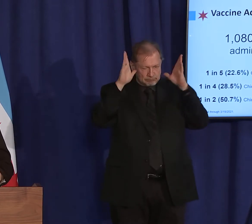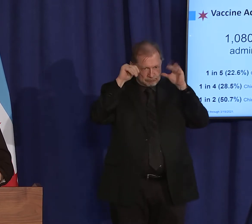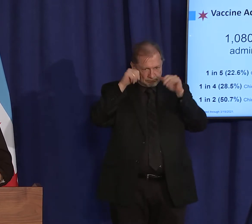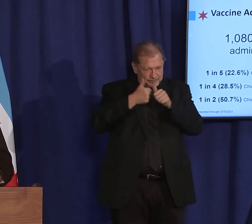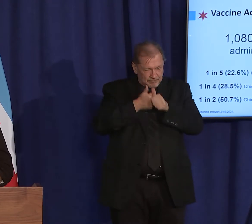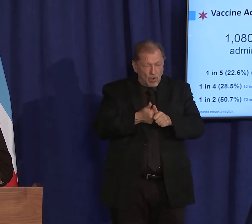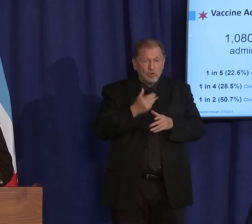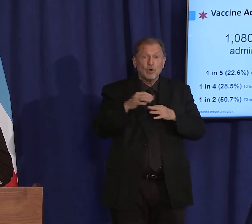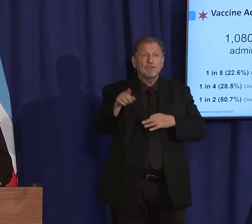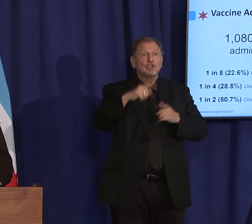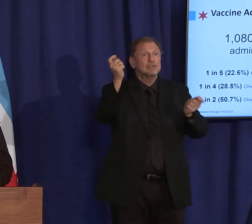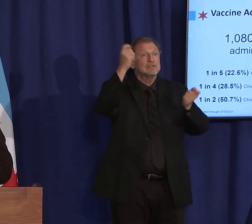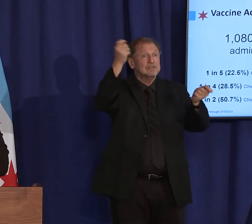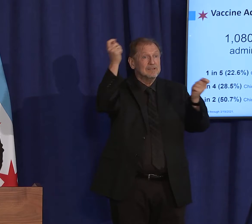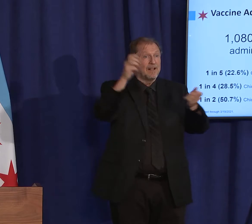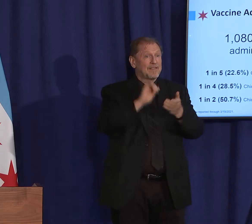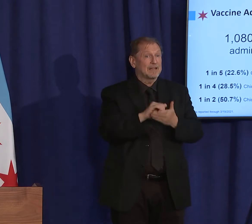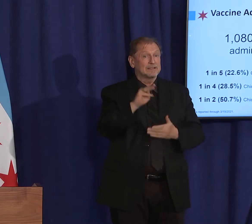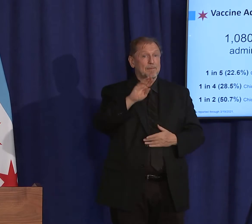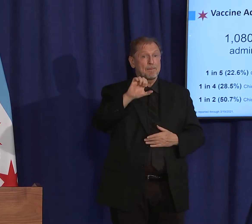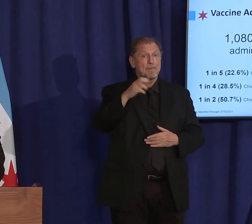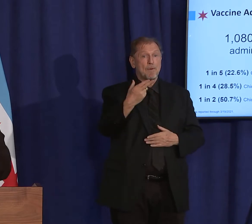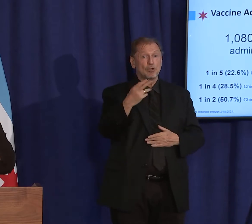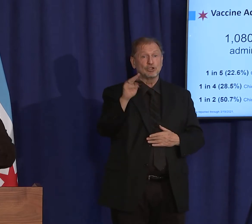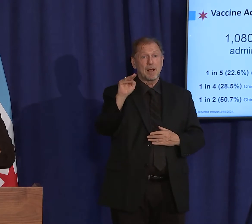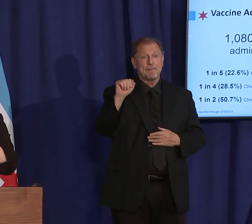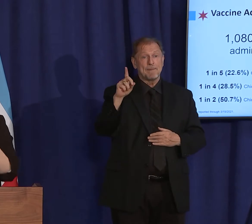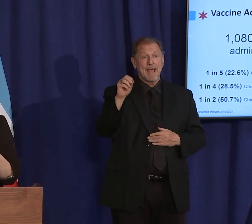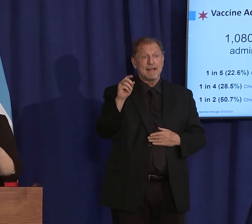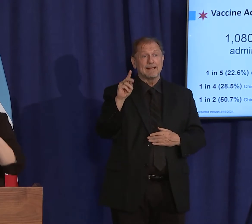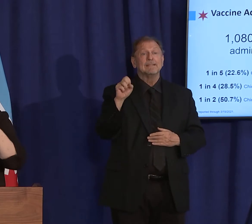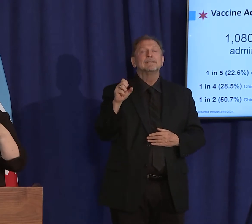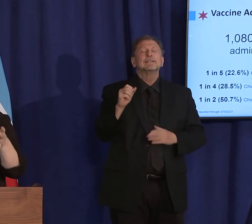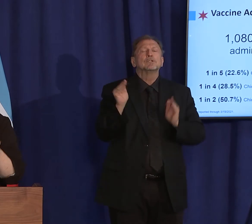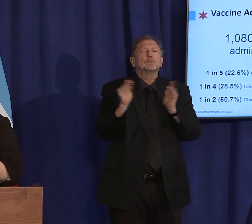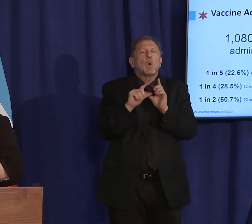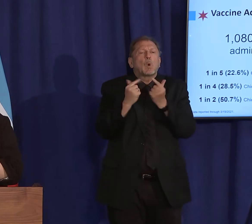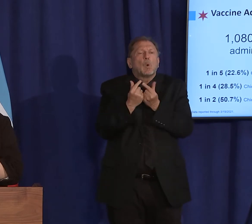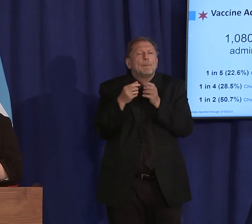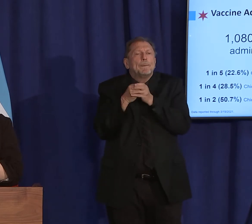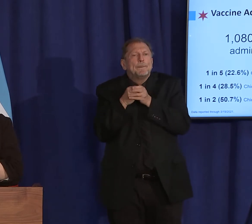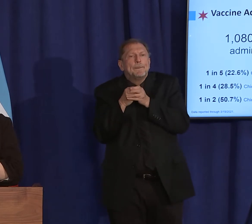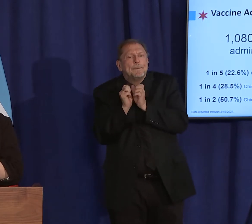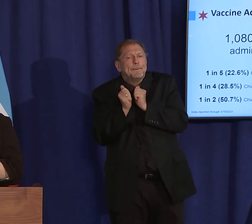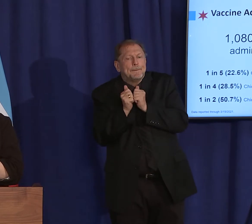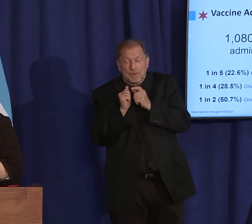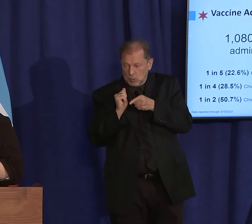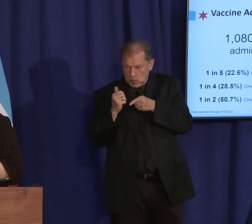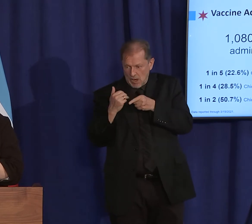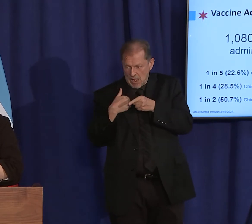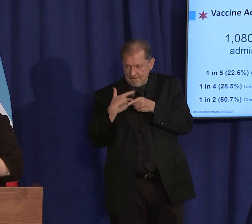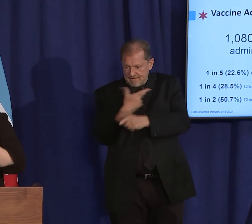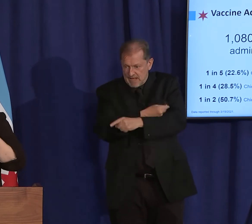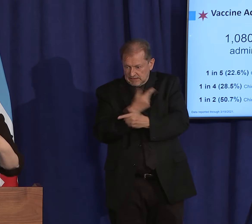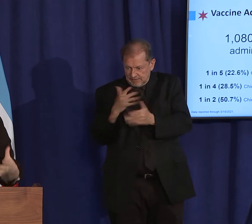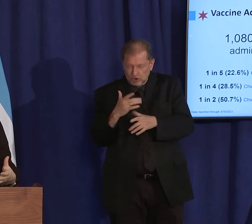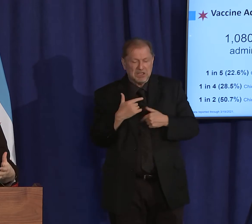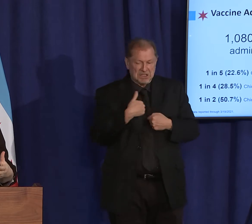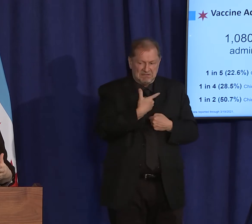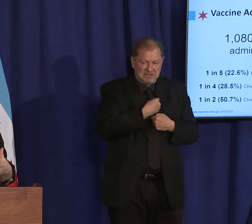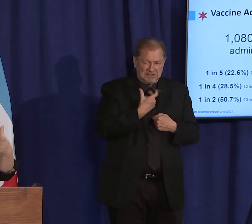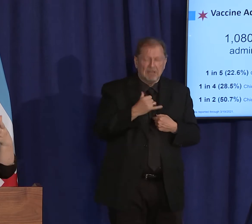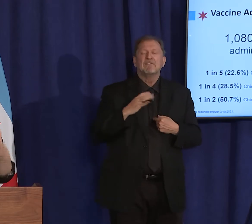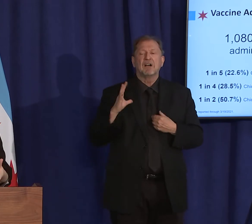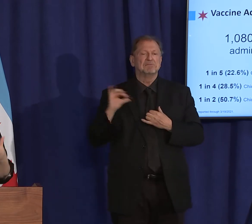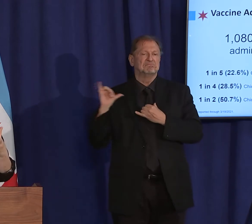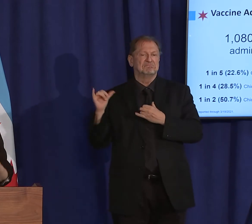are celebrating March Madness. Small groups. If you're gathering, gather with people who are fully vaccinated, ideally. If there's